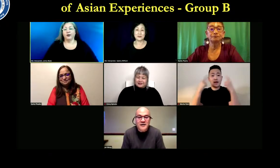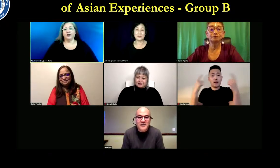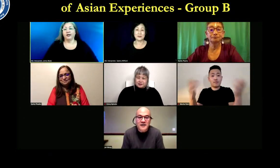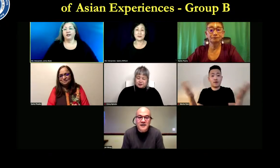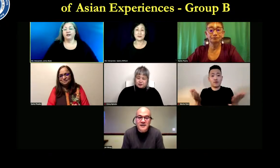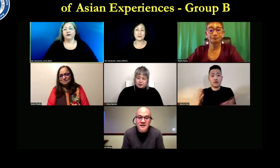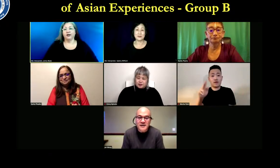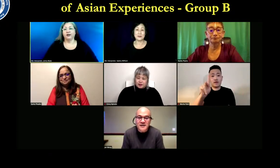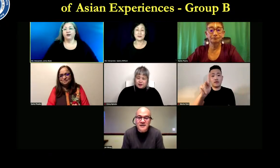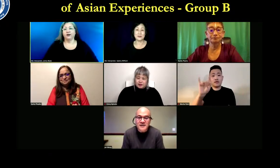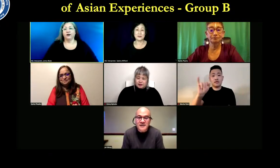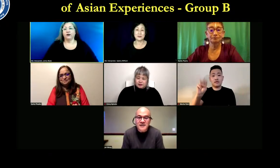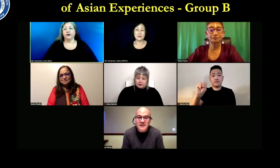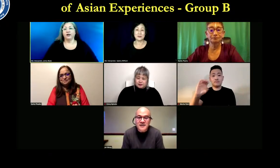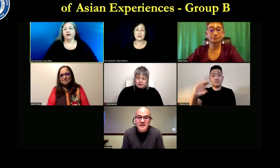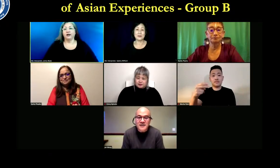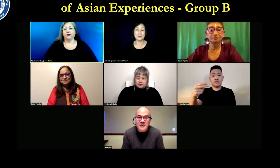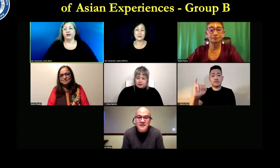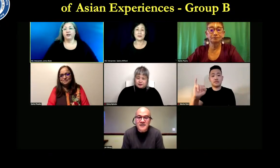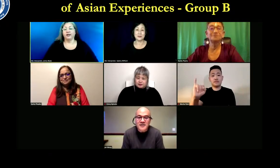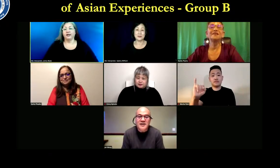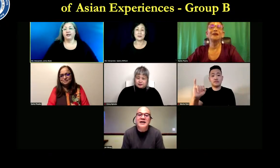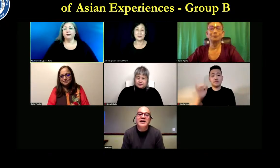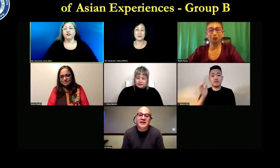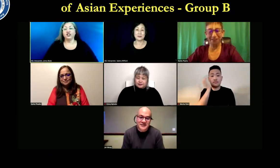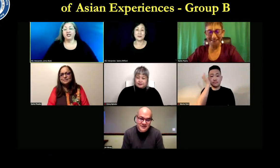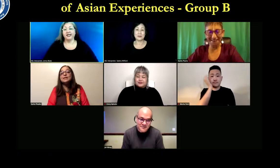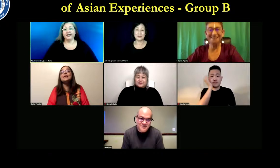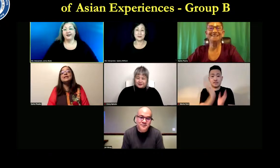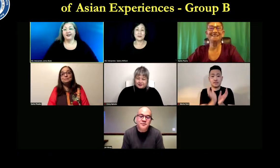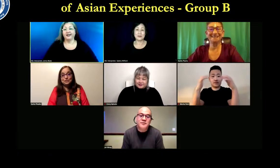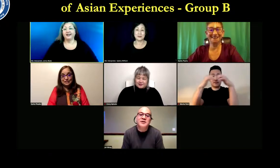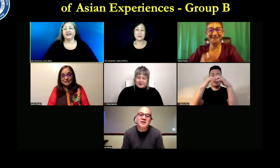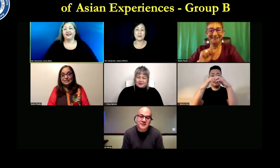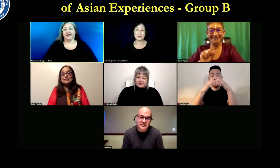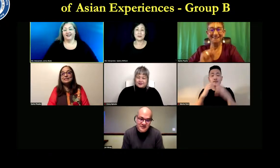an experience with Korean with the kimchi,